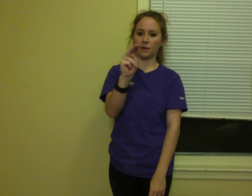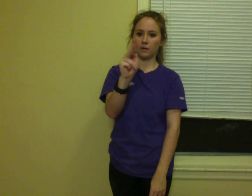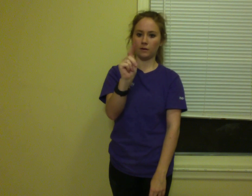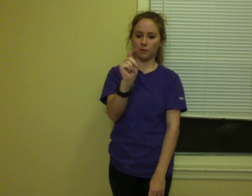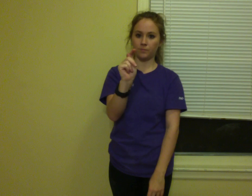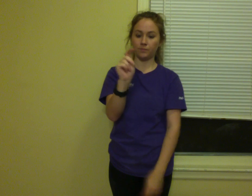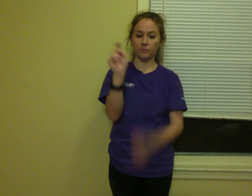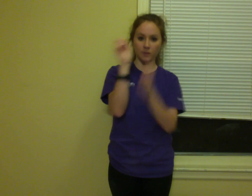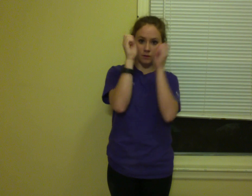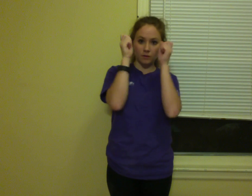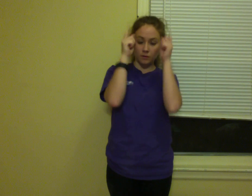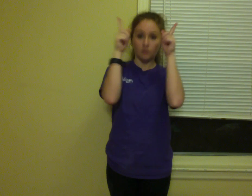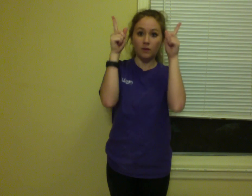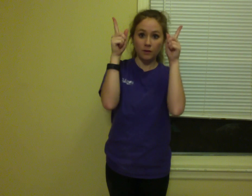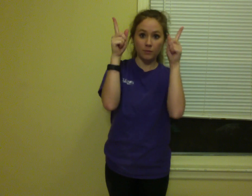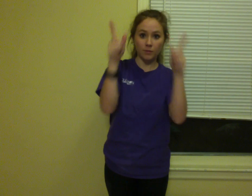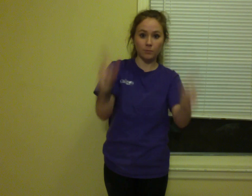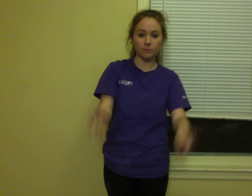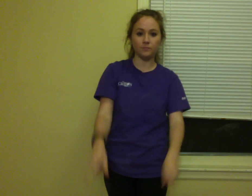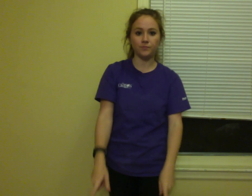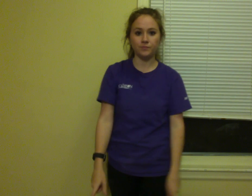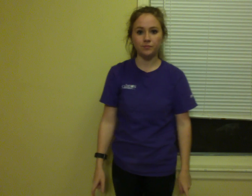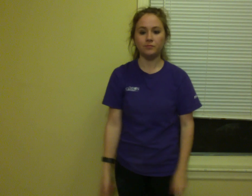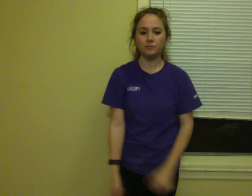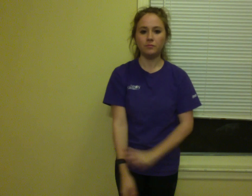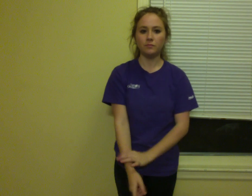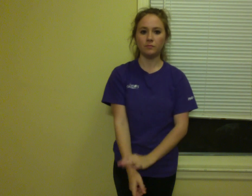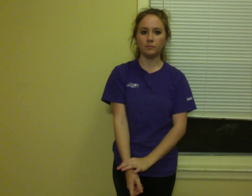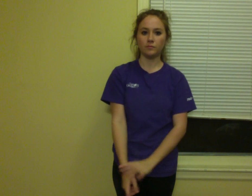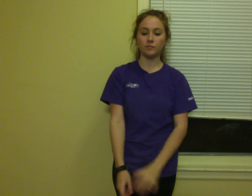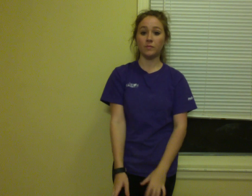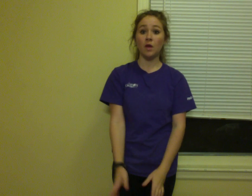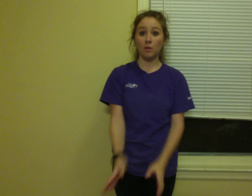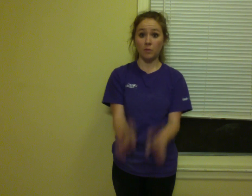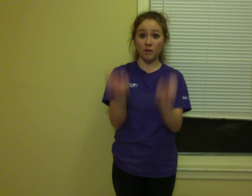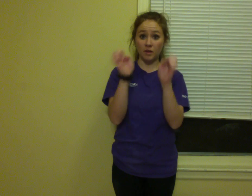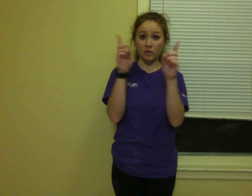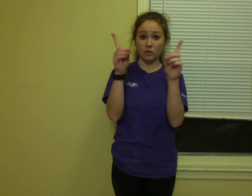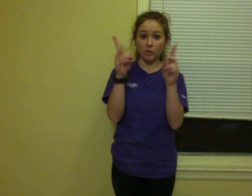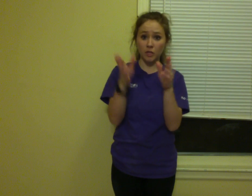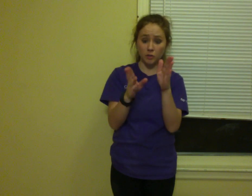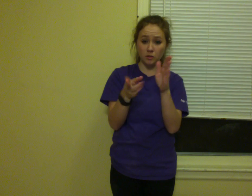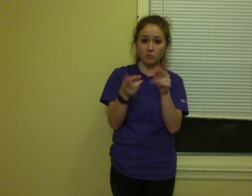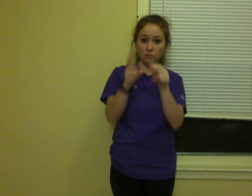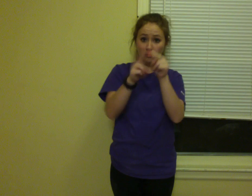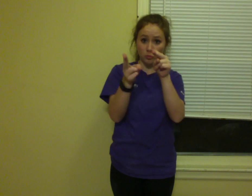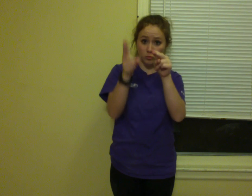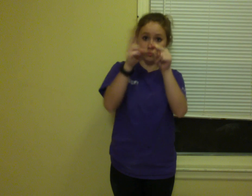In checking a community for democracy, we must find out whether it provides schools adjusted to the needs of its young people.